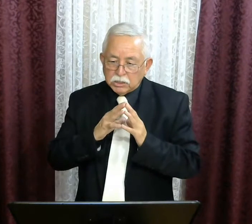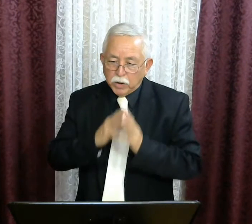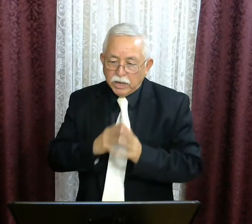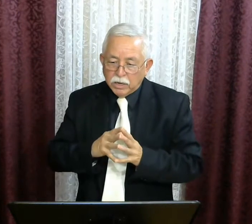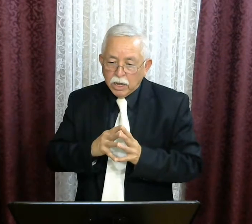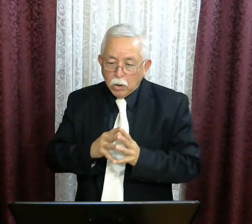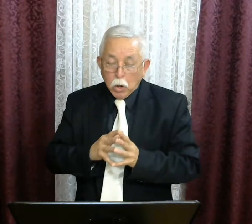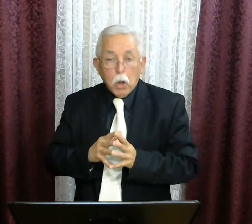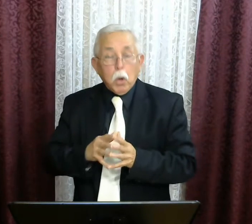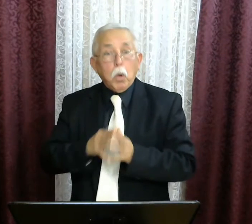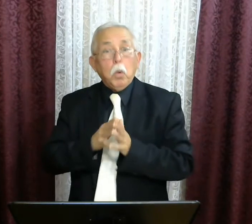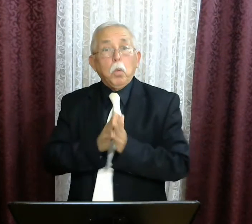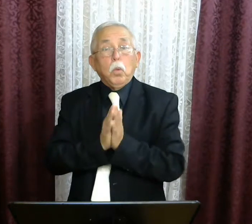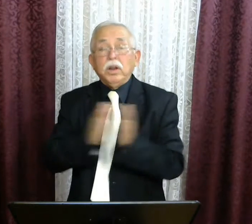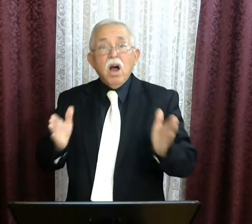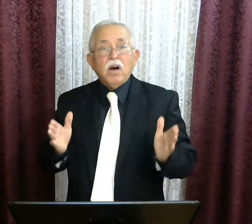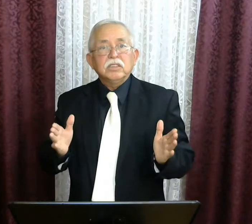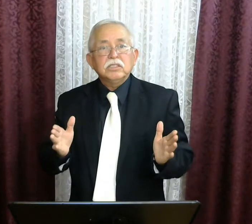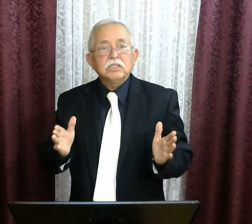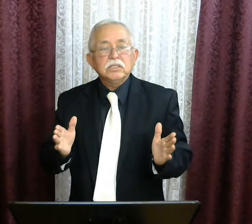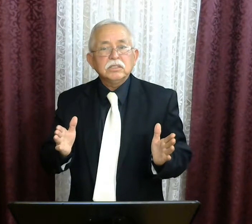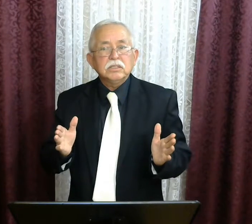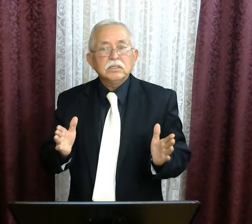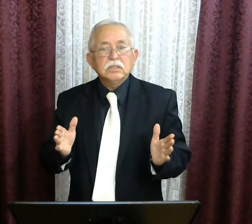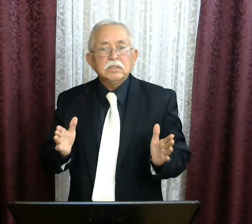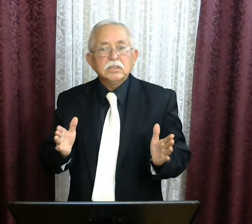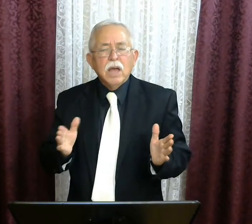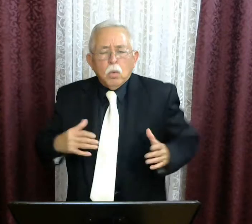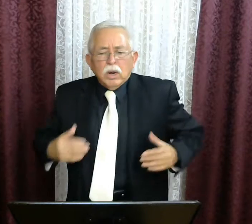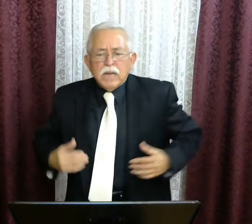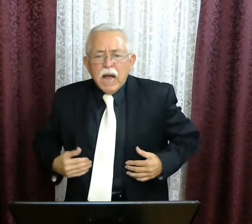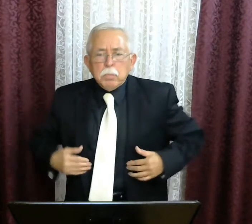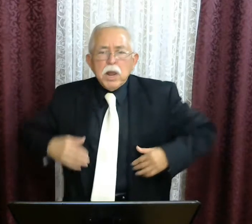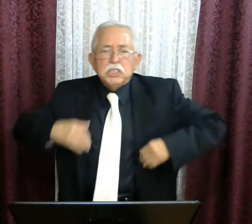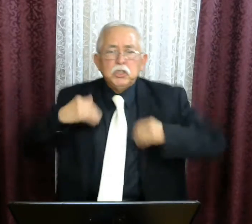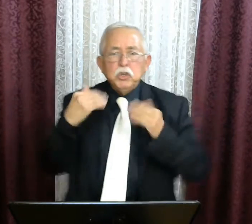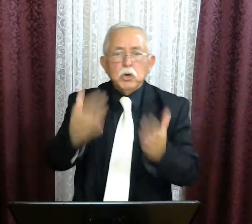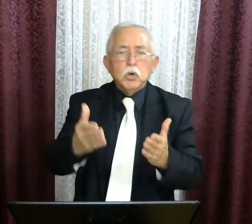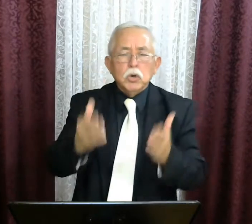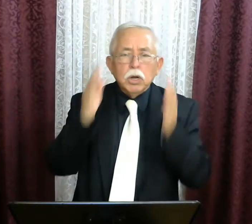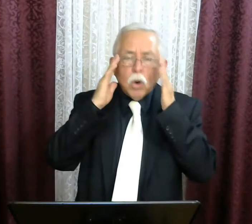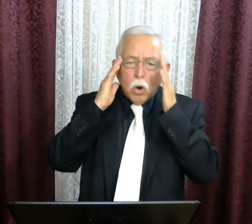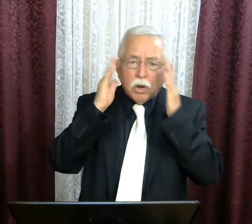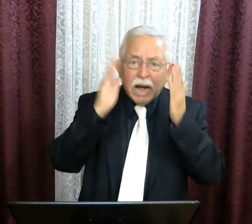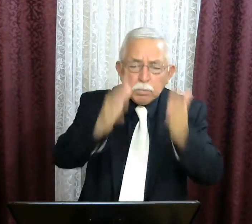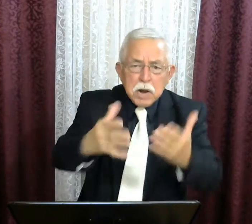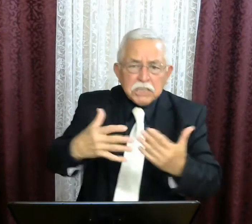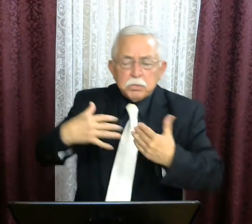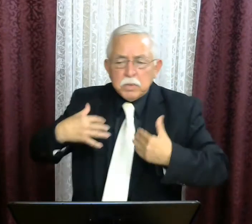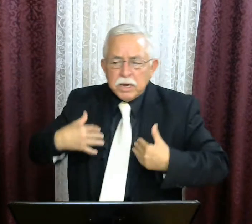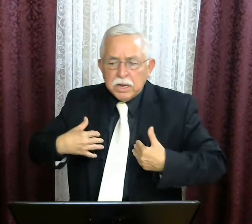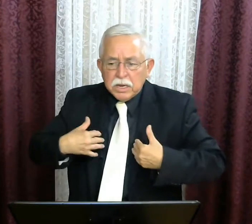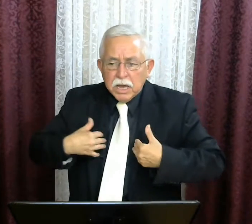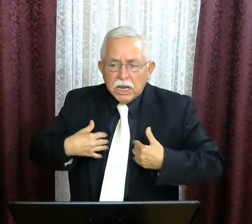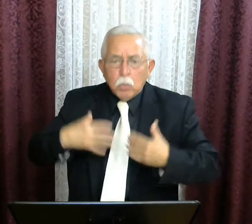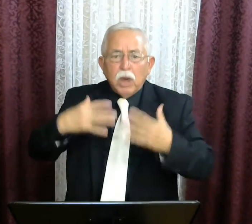end with us. When God bless you or God bless me, he wants